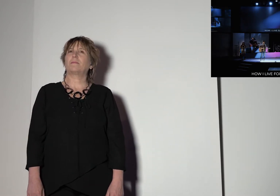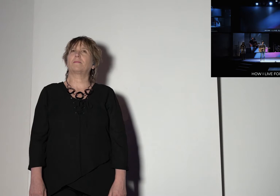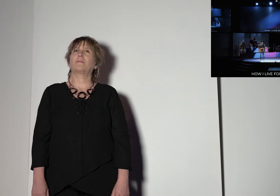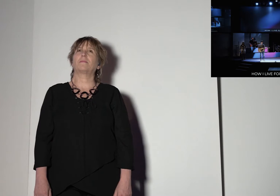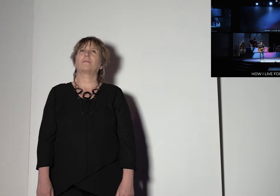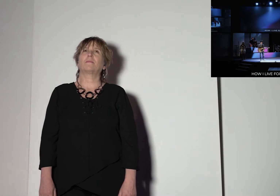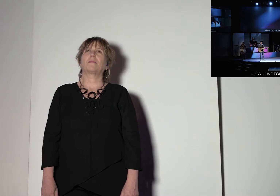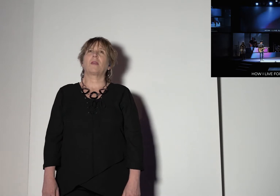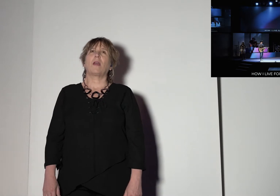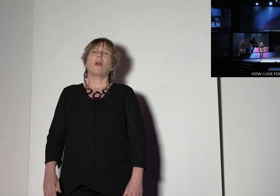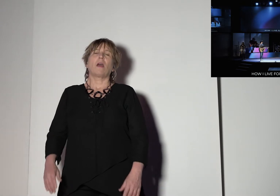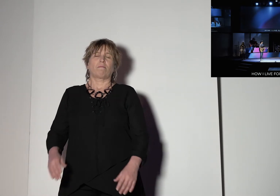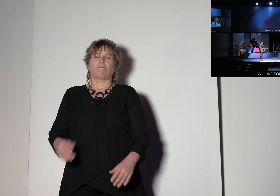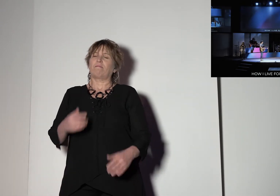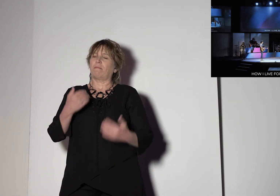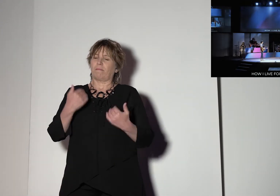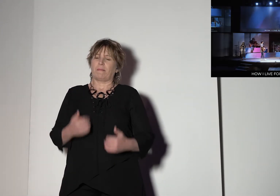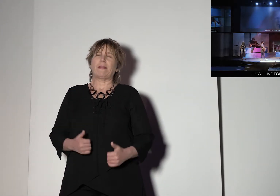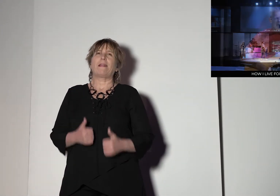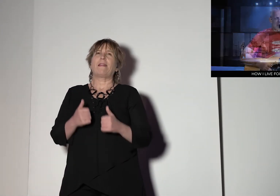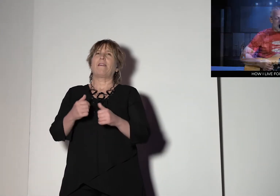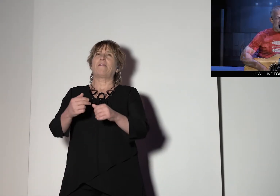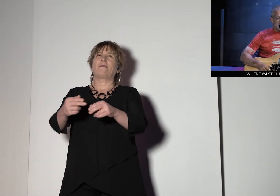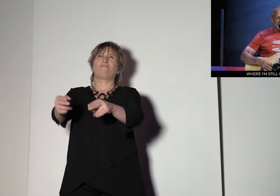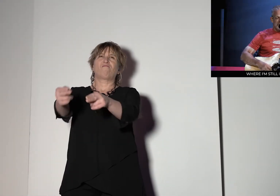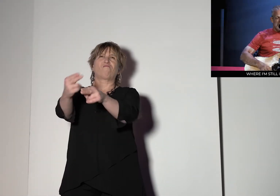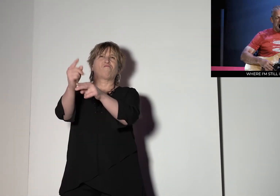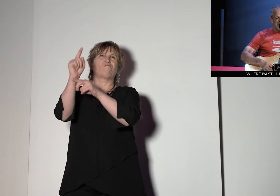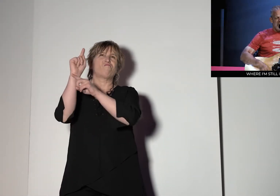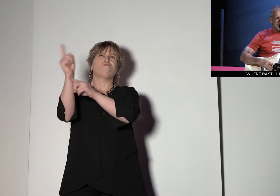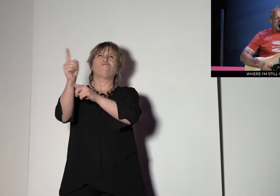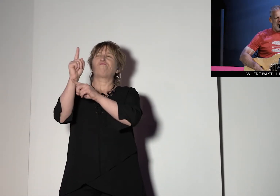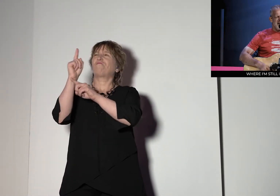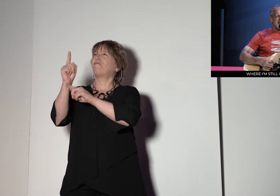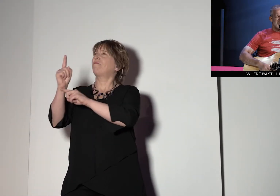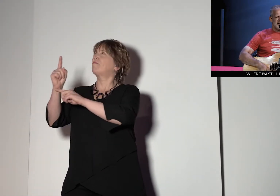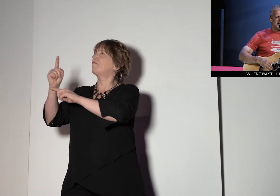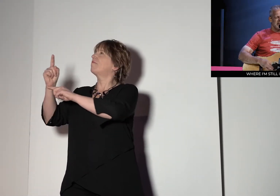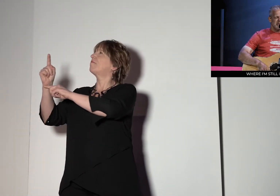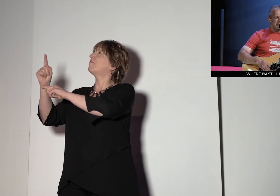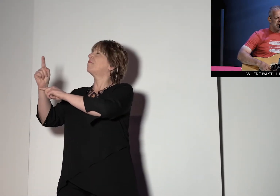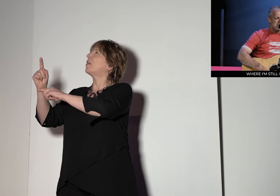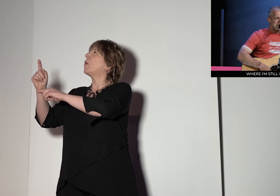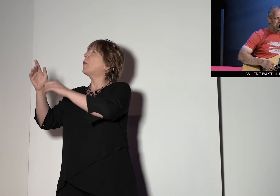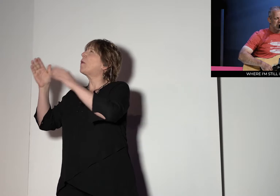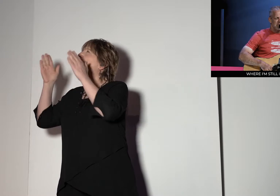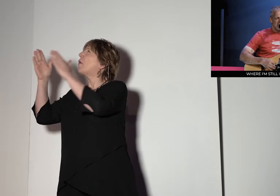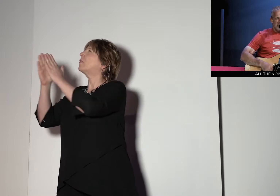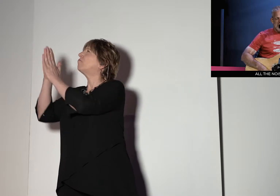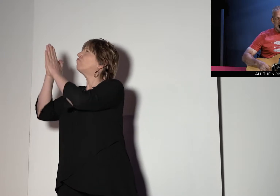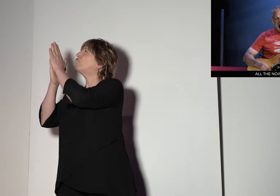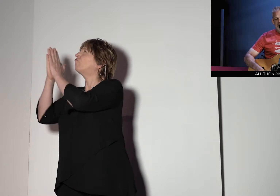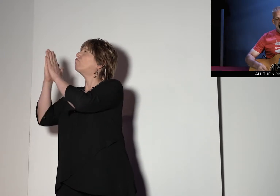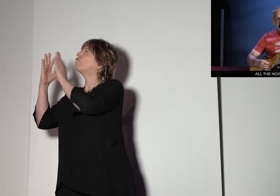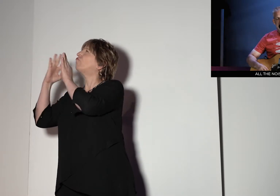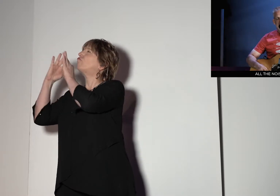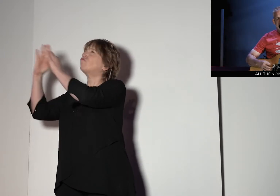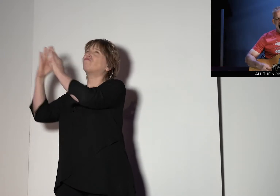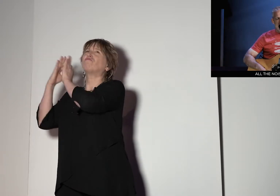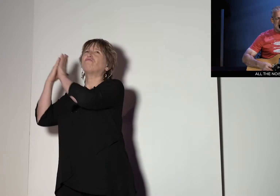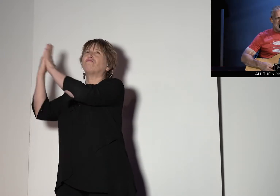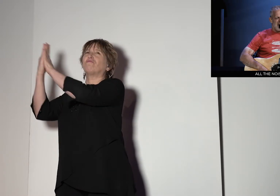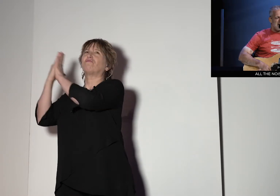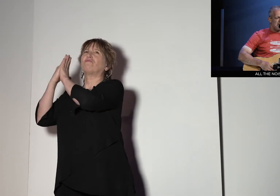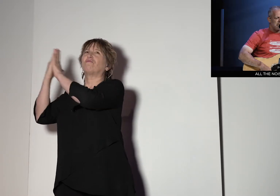will live for the moments where I'm still in your presence. All the